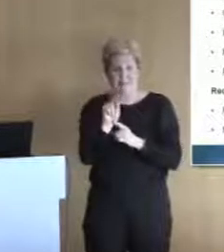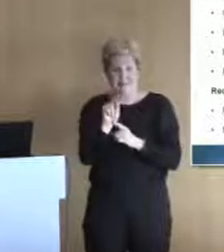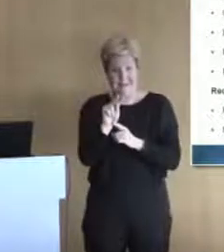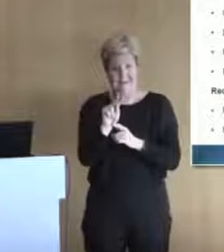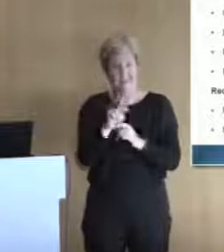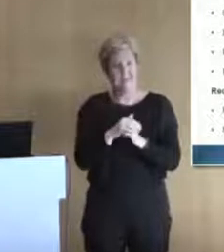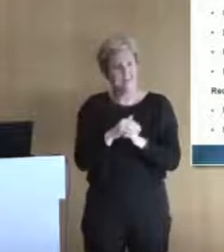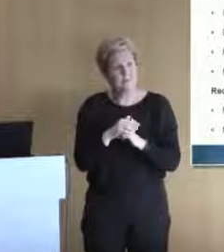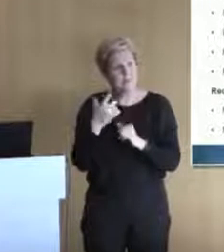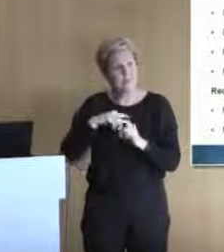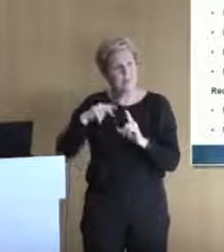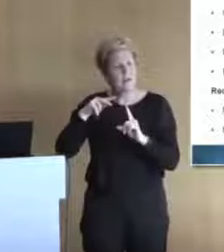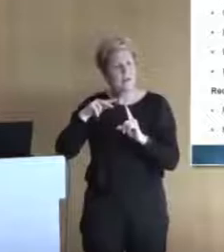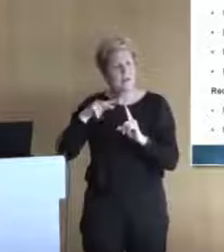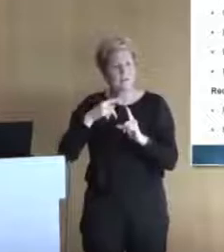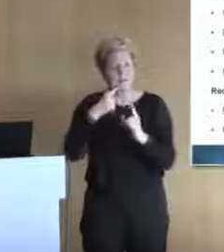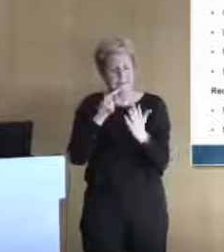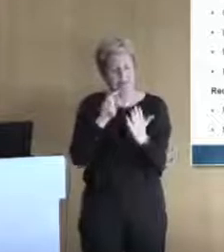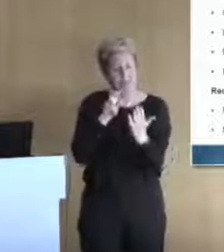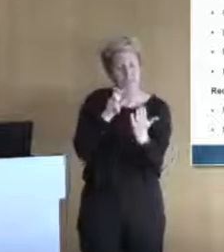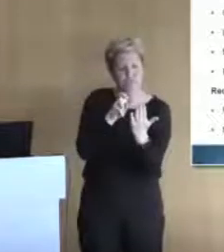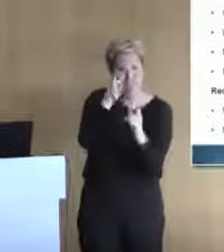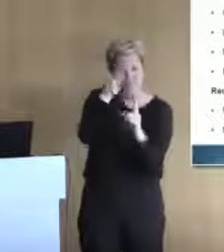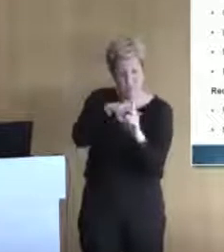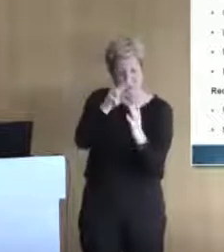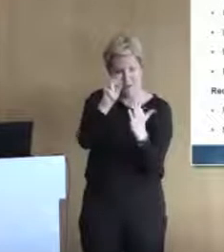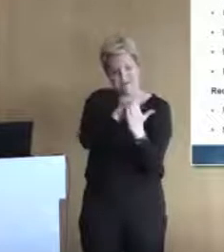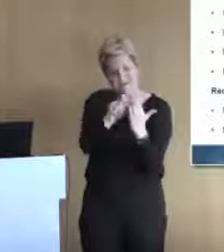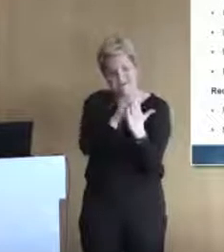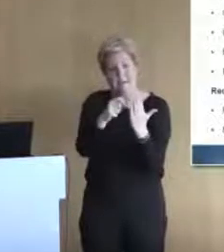sort of still starting how it would